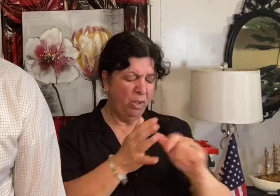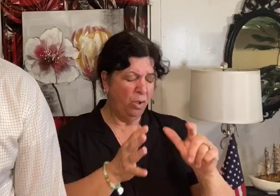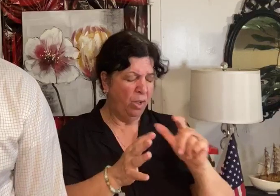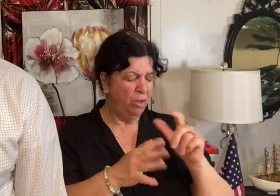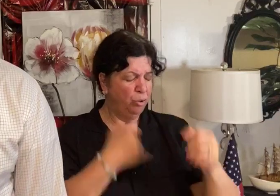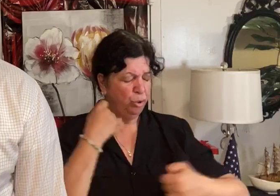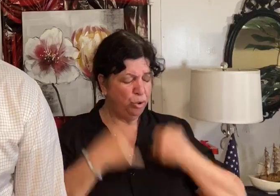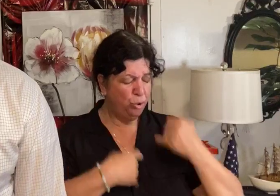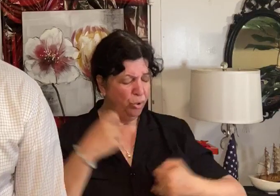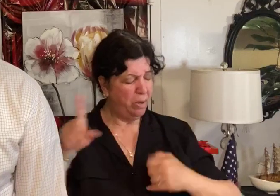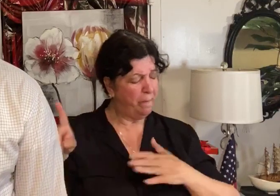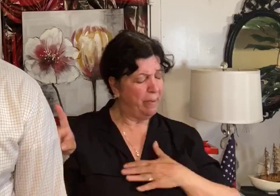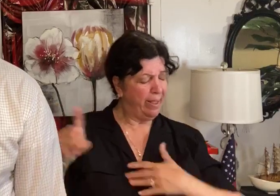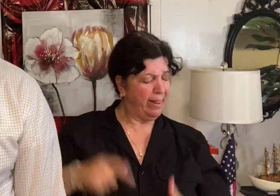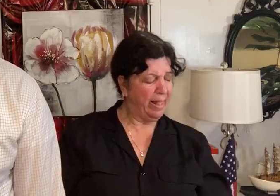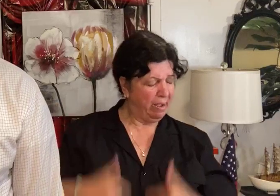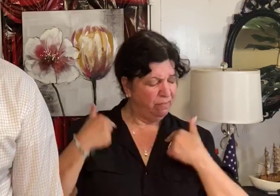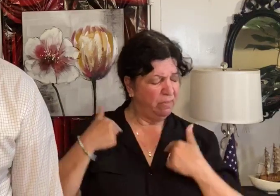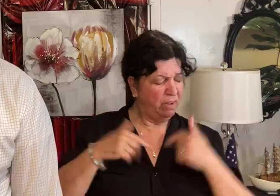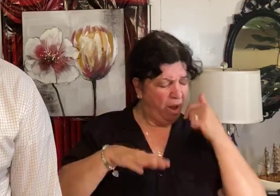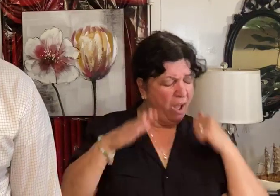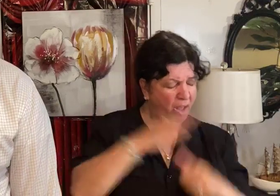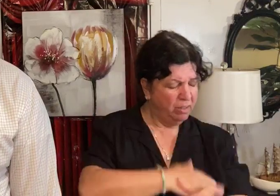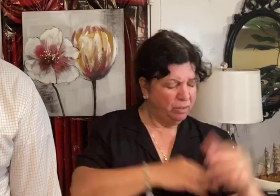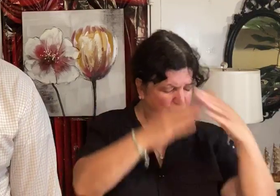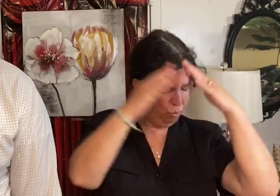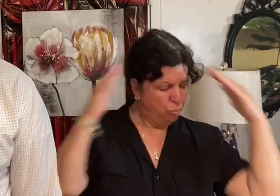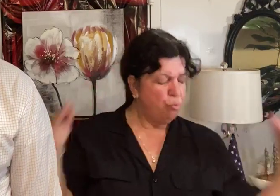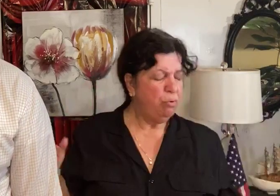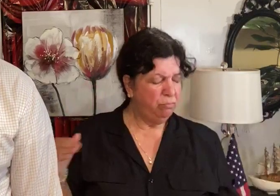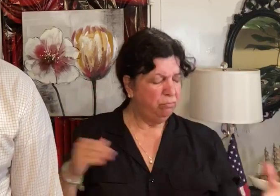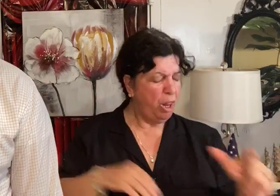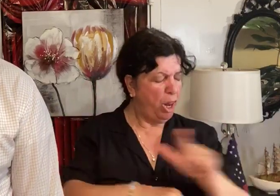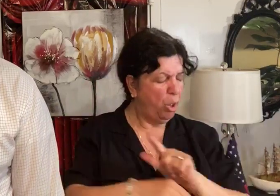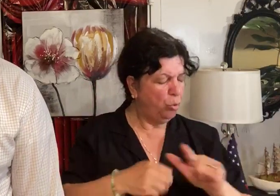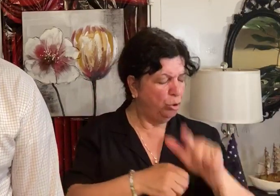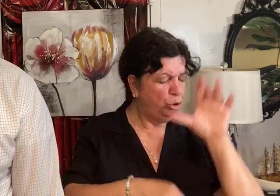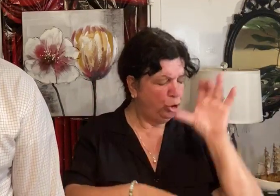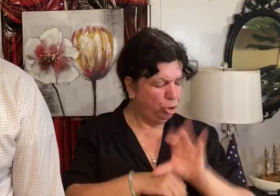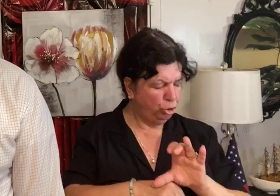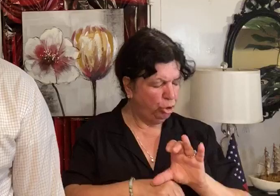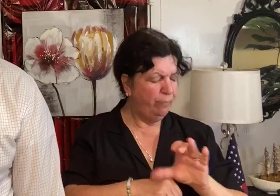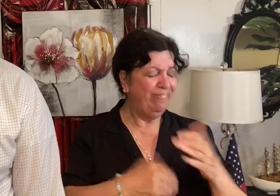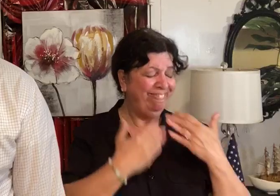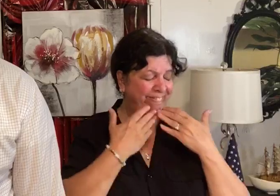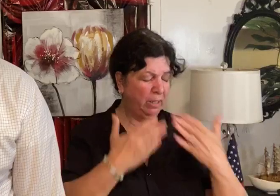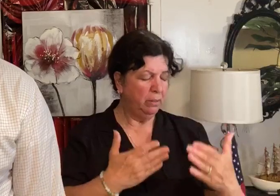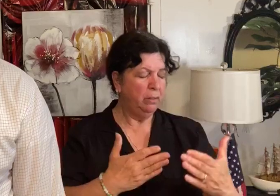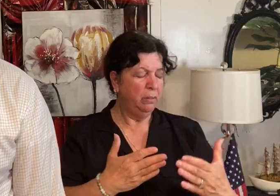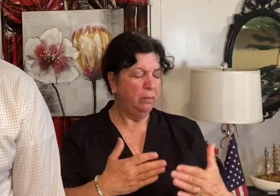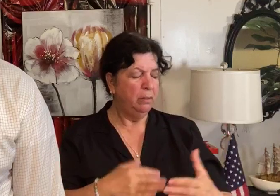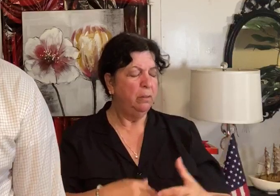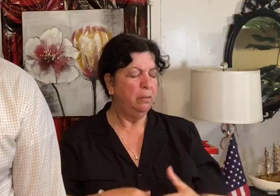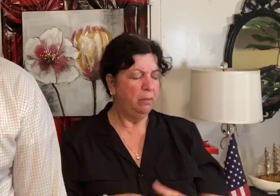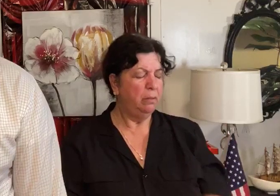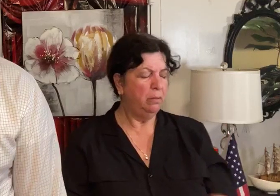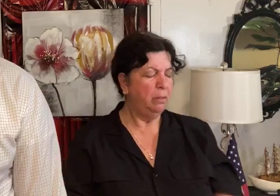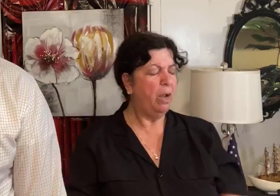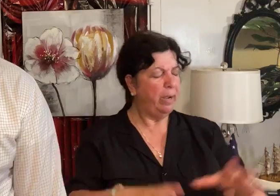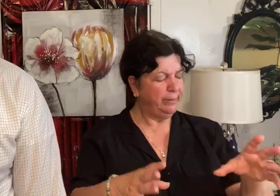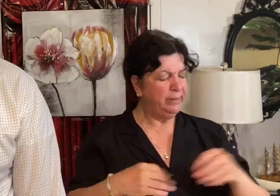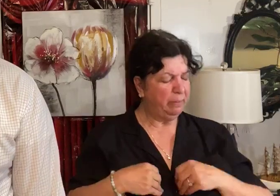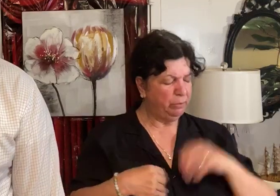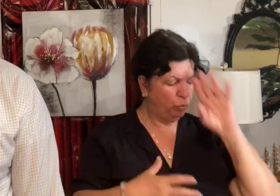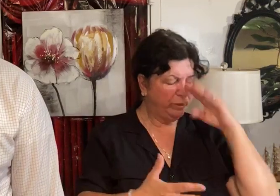the joy in my life has come under the roof of a local church. Thank you, Father. It was under the roof of a local church I accepted